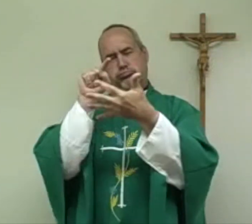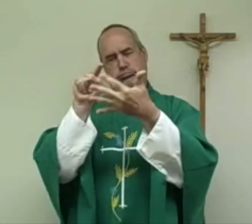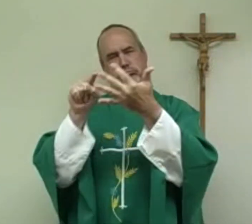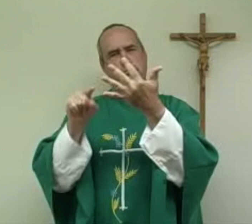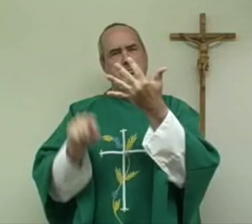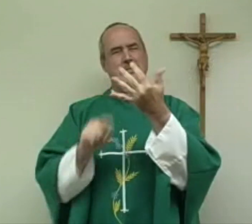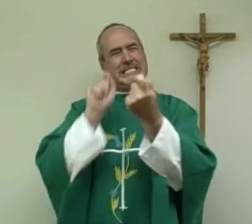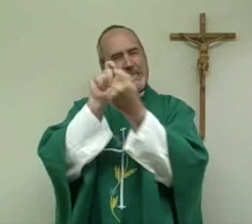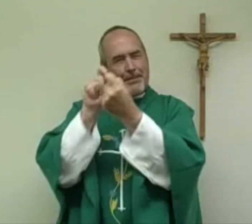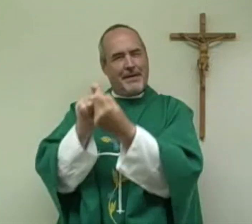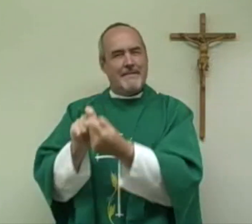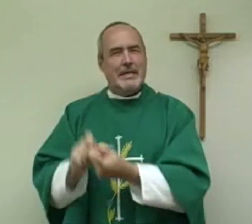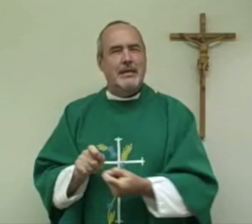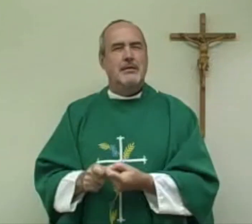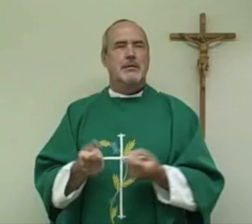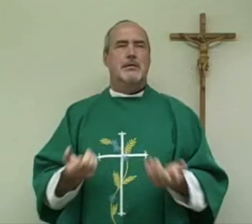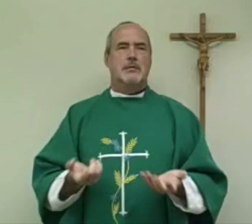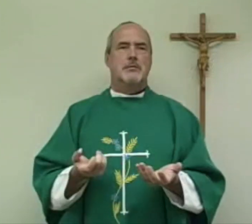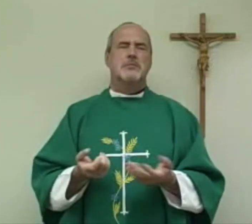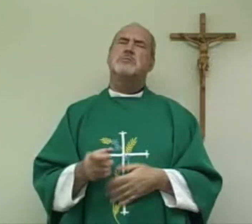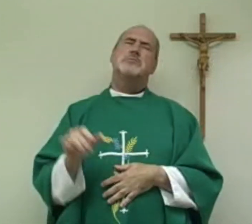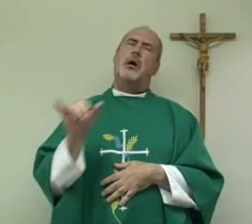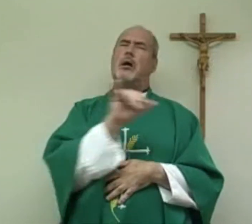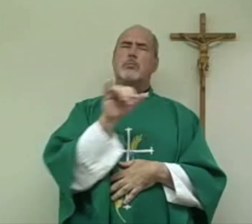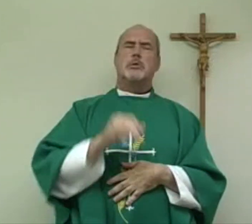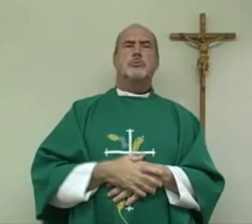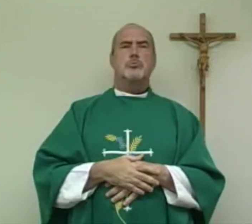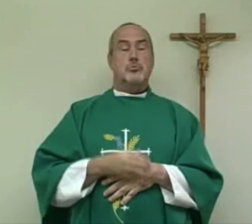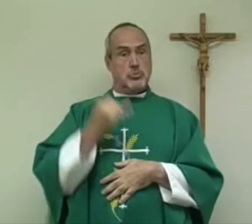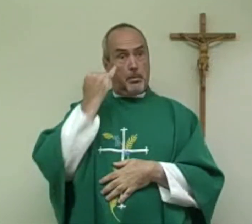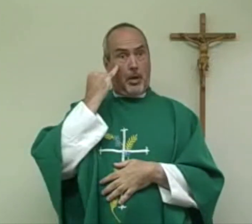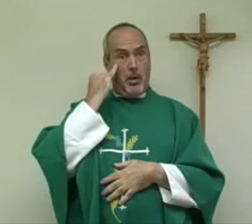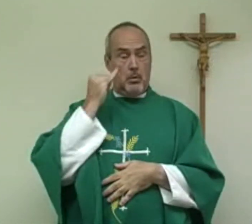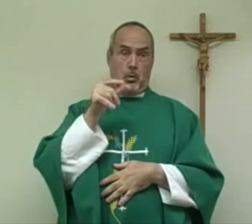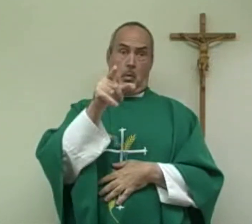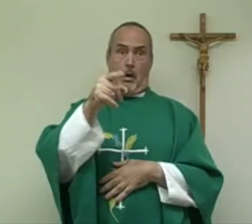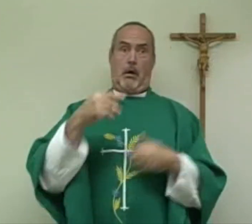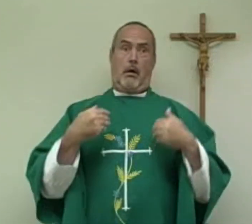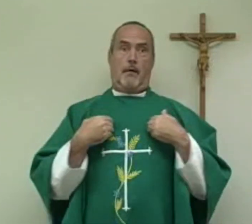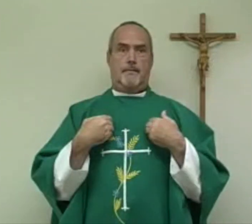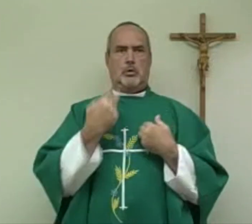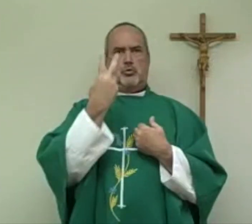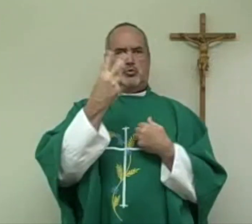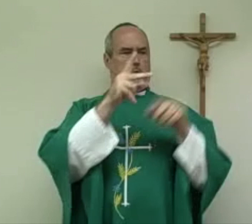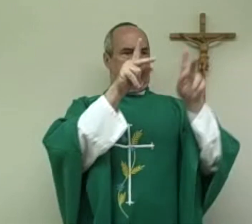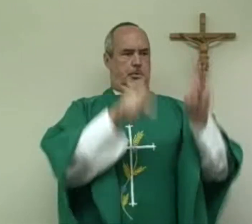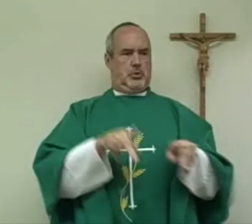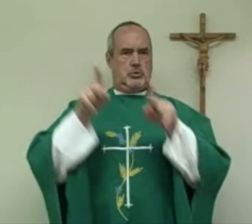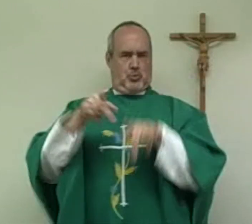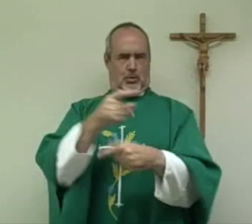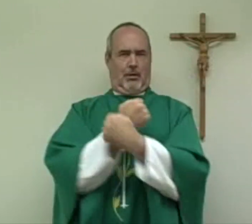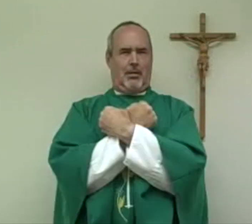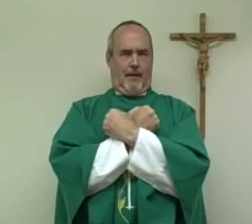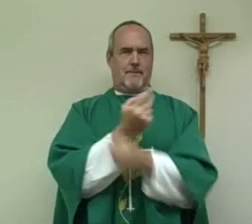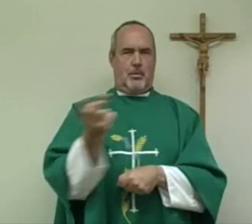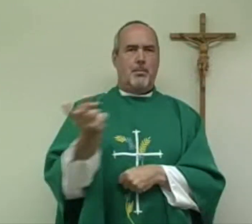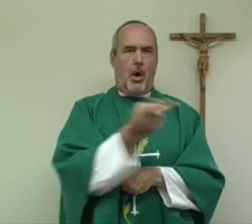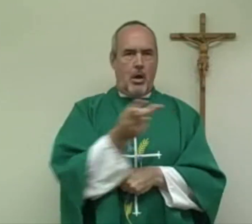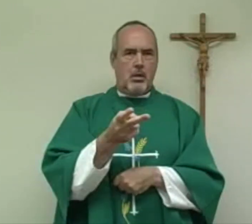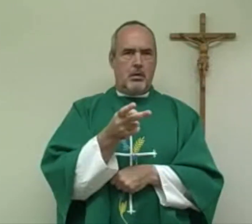lack of a better word, count their blessings and thank Him for all the specific things He's done. So here's an example. Let's say you